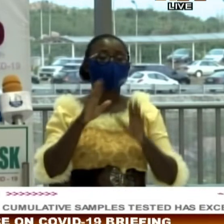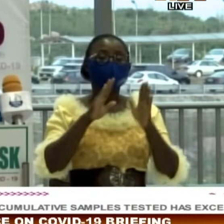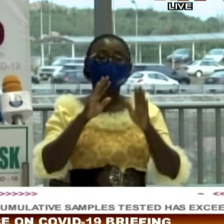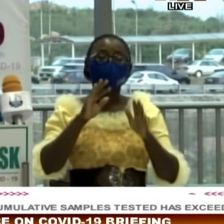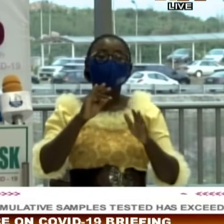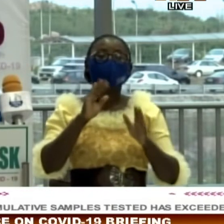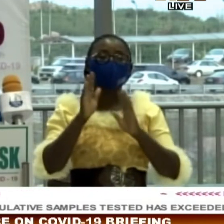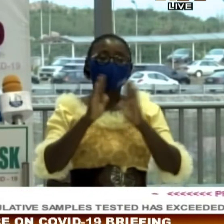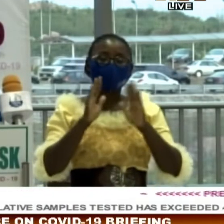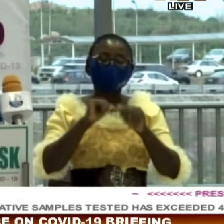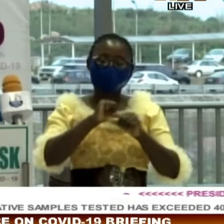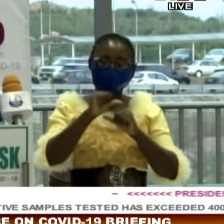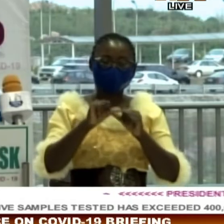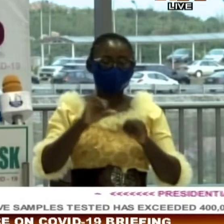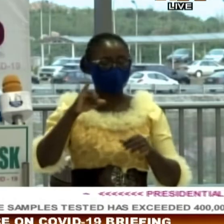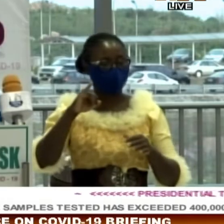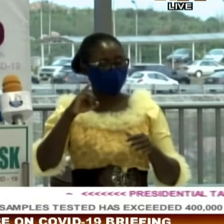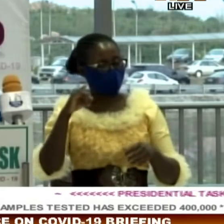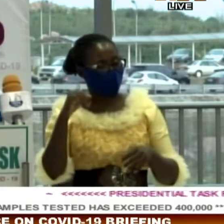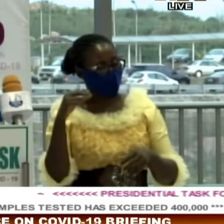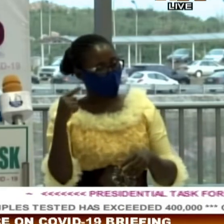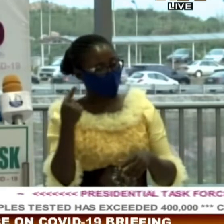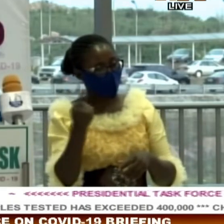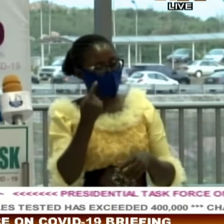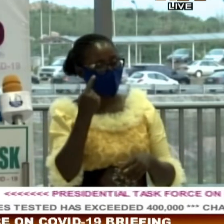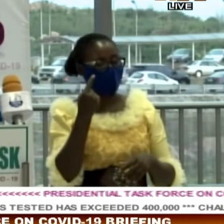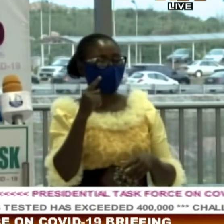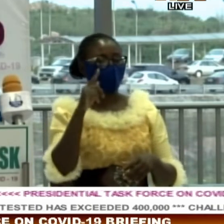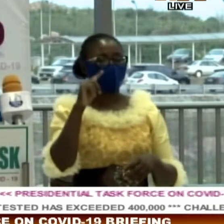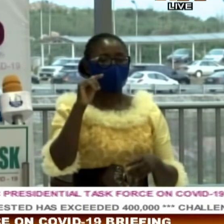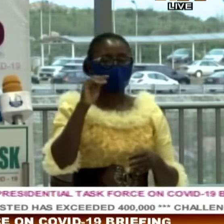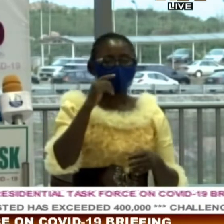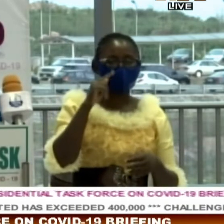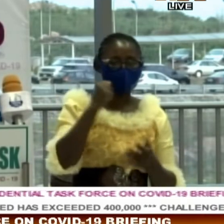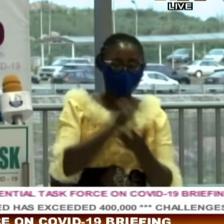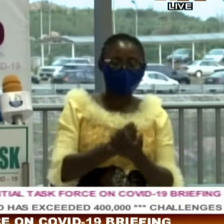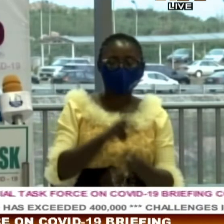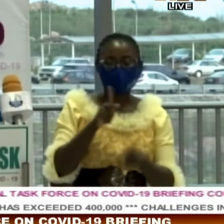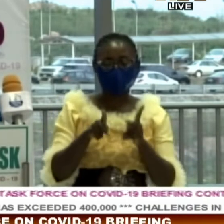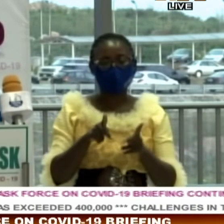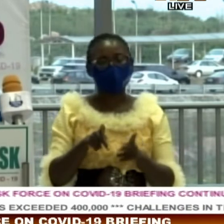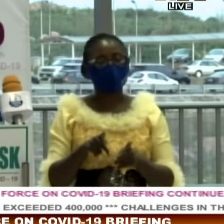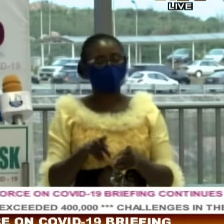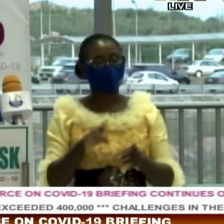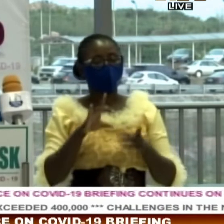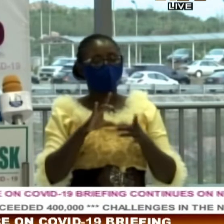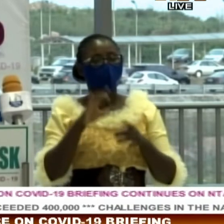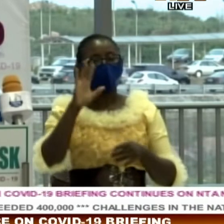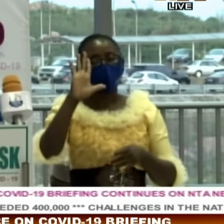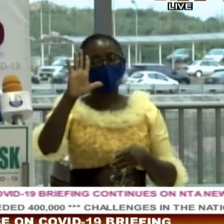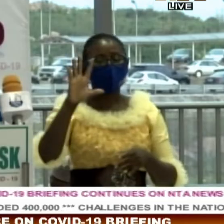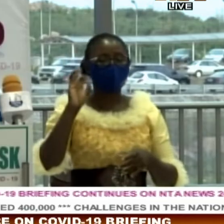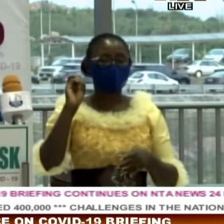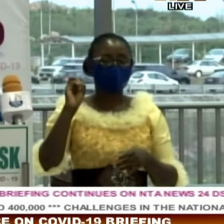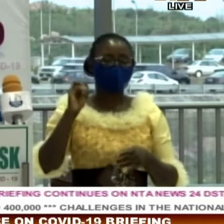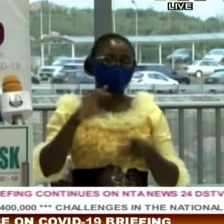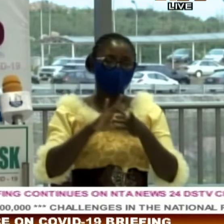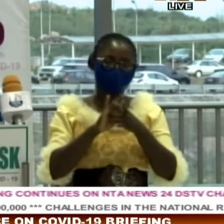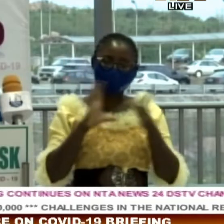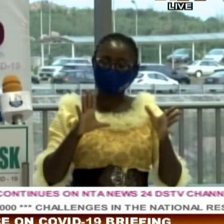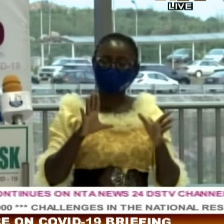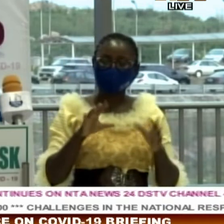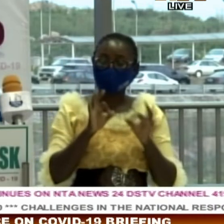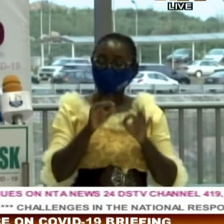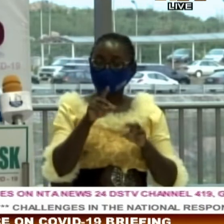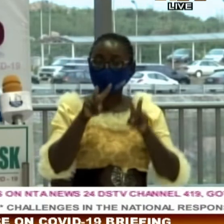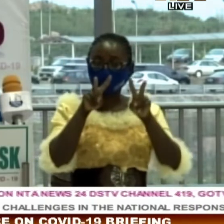of deaths. 50,000 infected, 40,000 released, discharged. If you look at Europe, Italy,